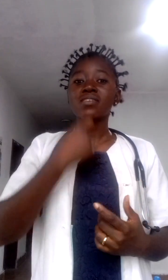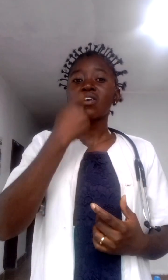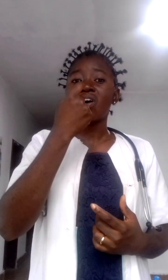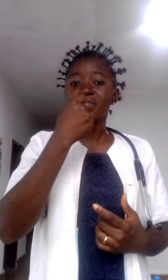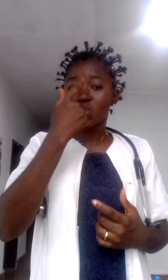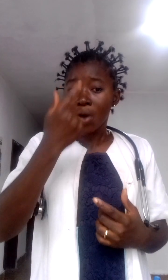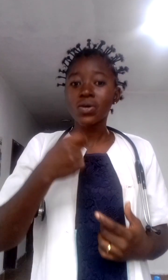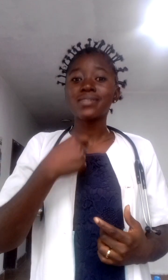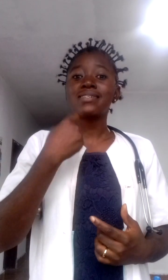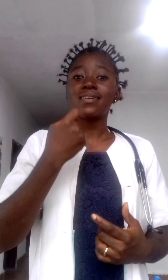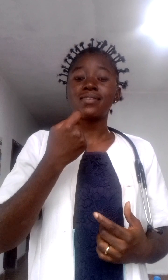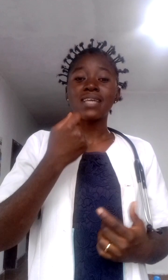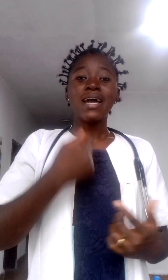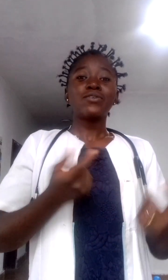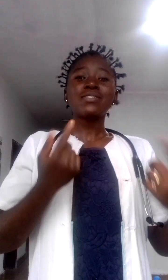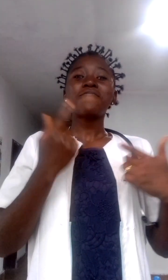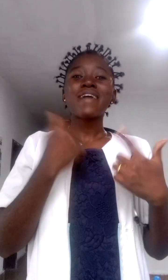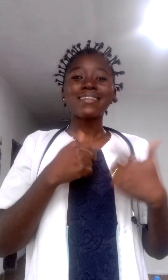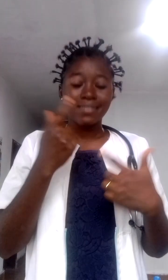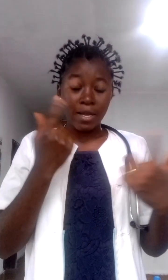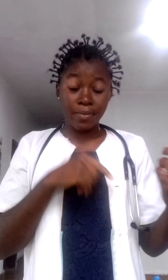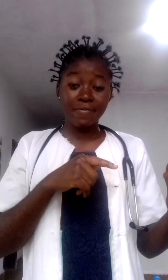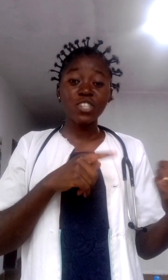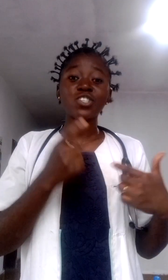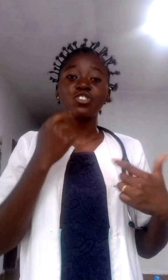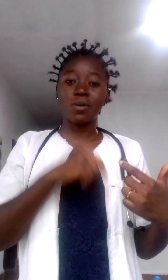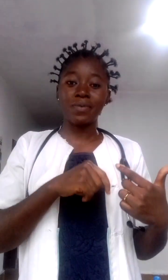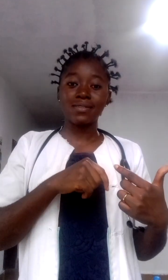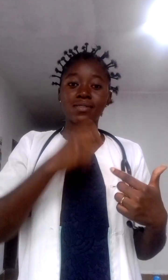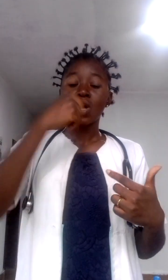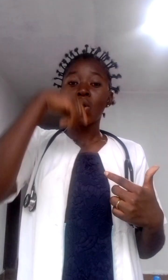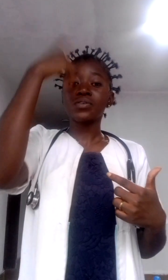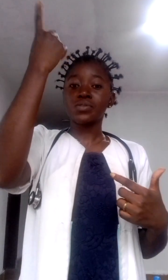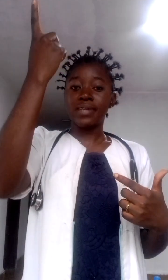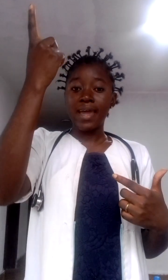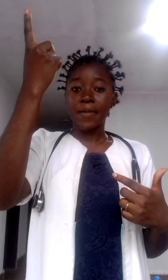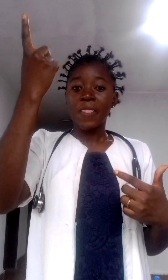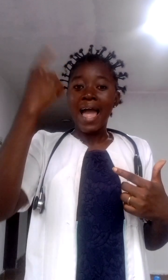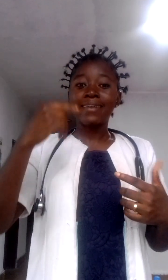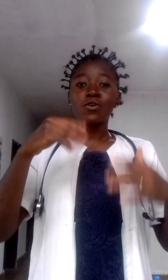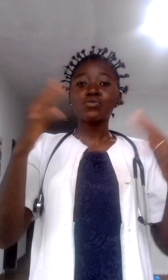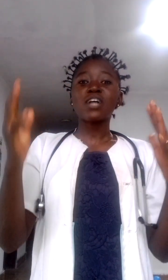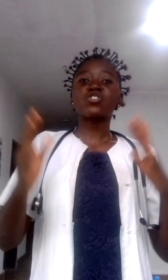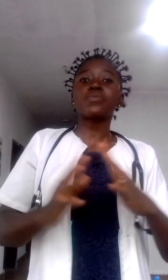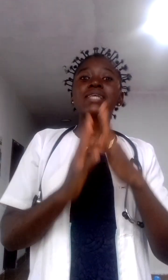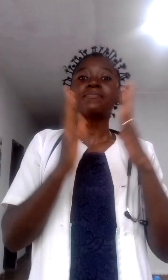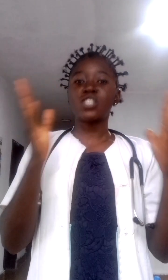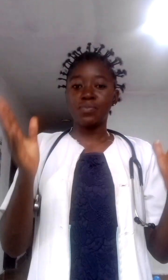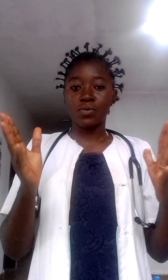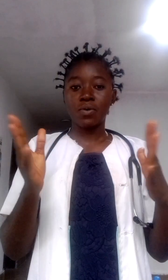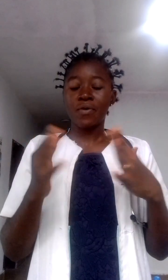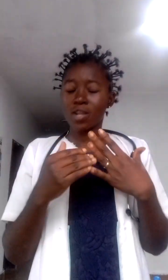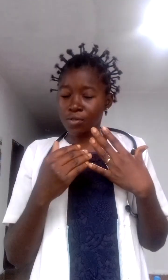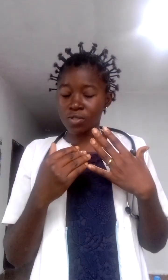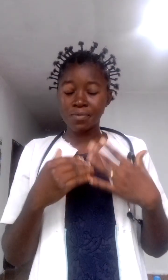person coughs, talks, or sneezes, those infectious droplets goes to the air. And those who are susceptible, or we call it